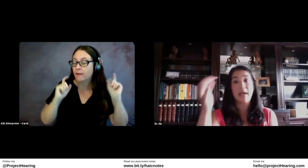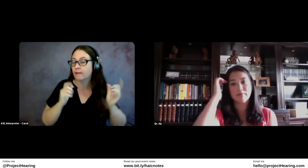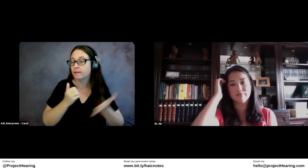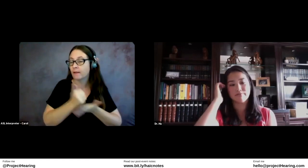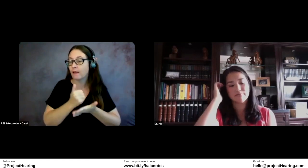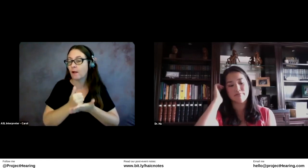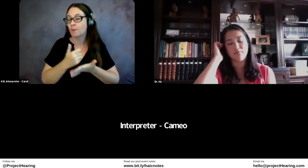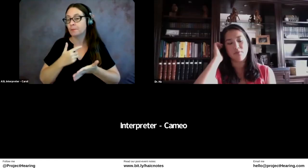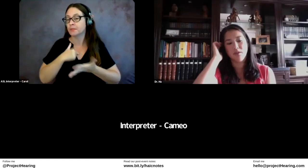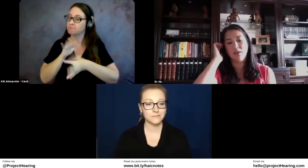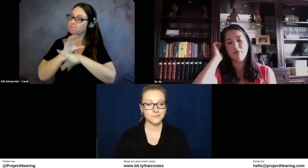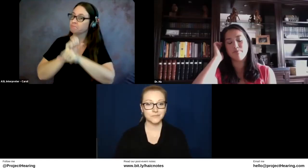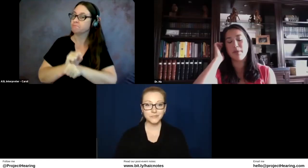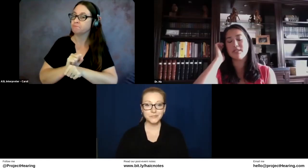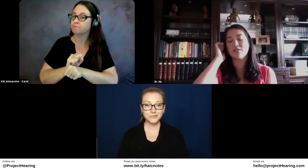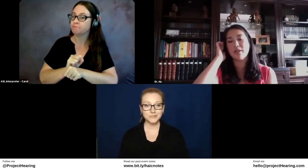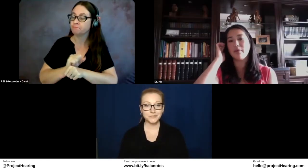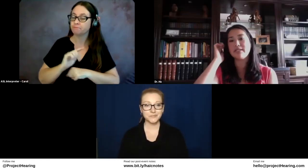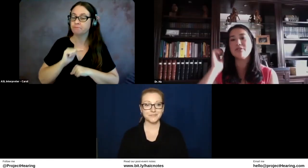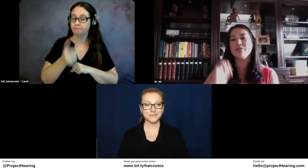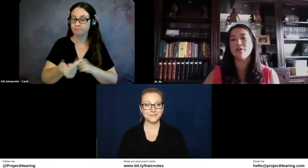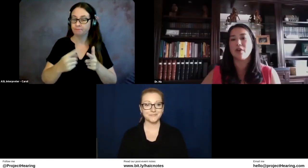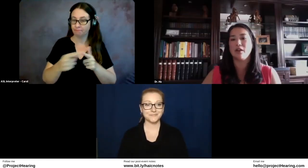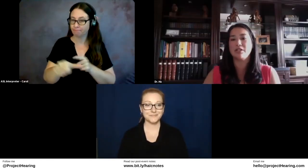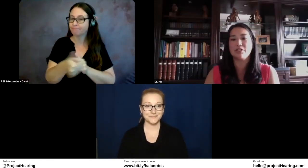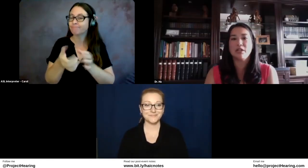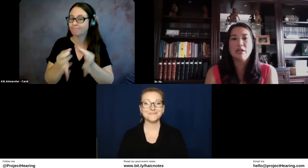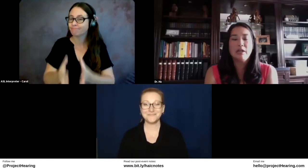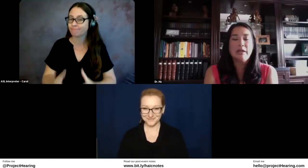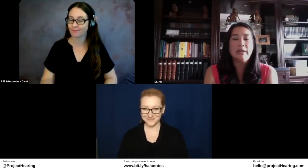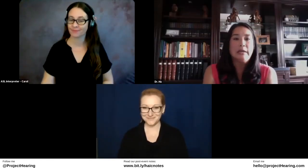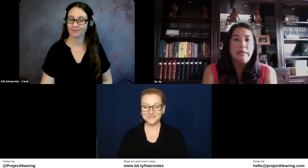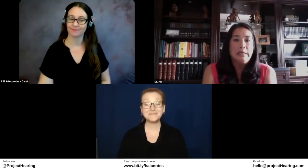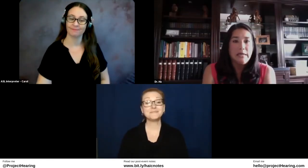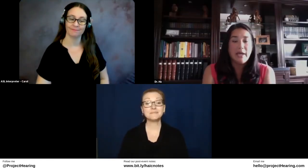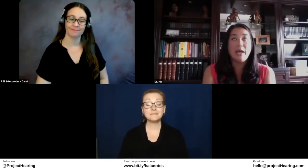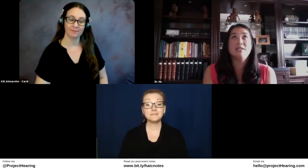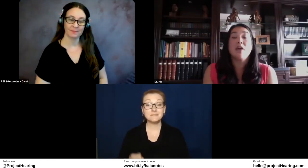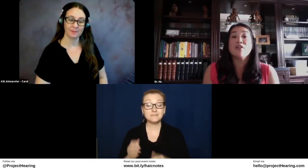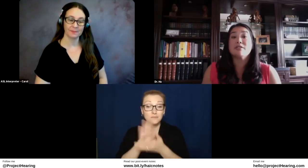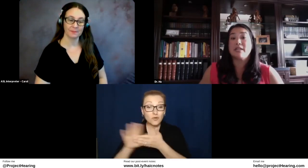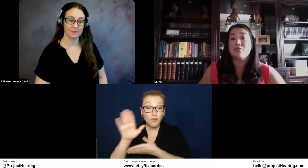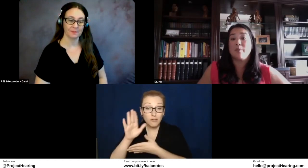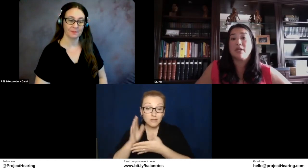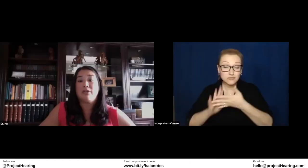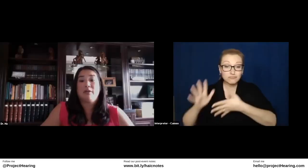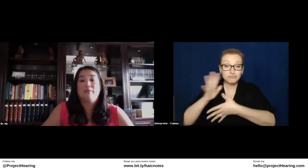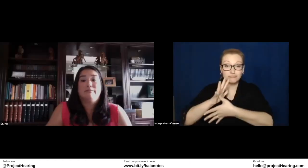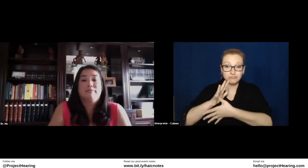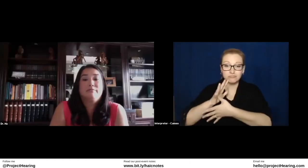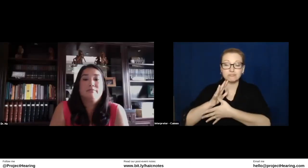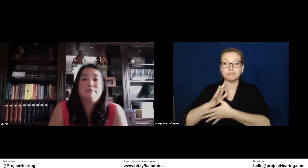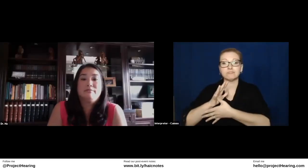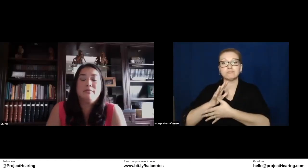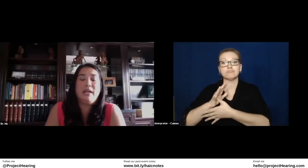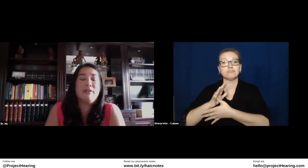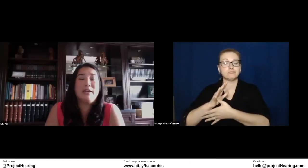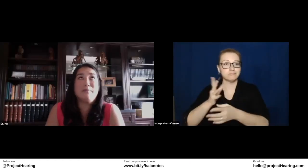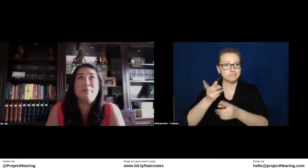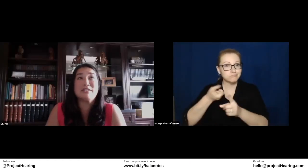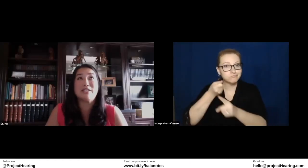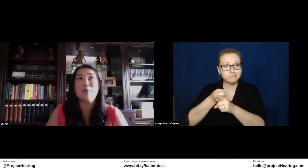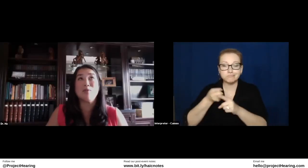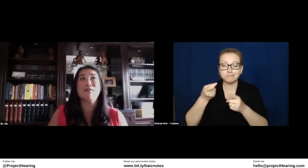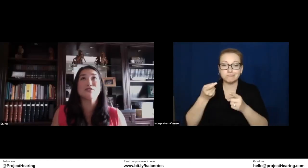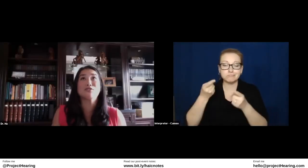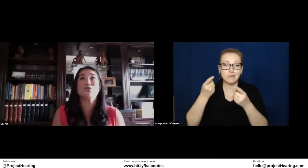to get. But during my senior year of college, I had another sudden drop in hearing. My hearing had